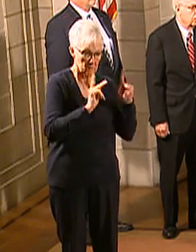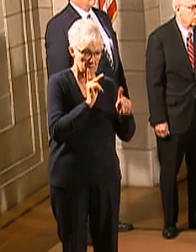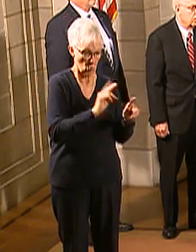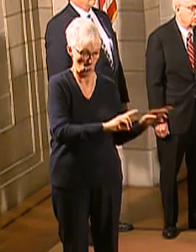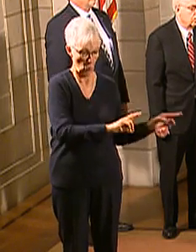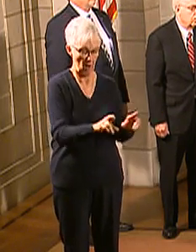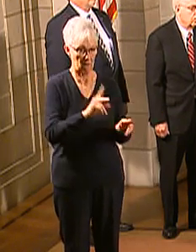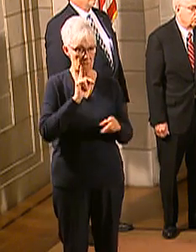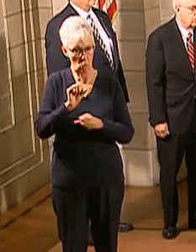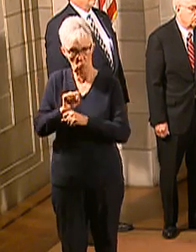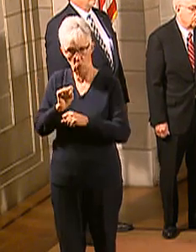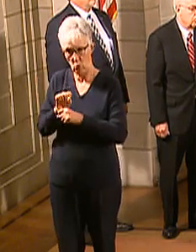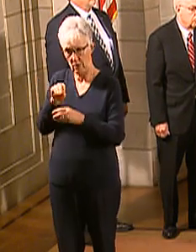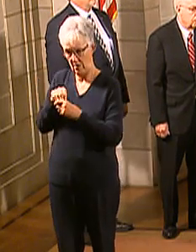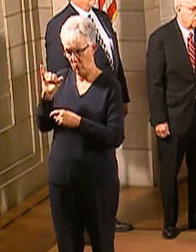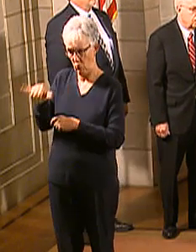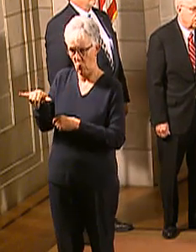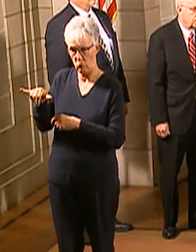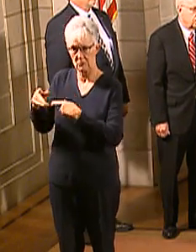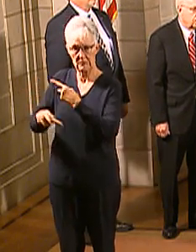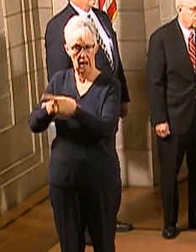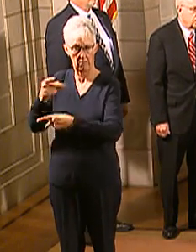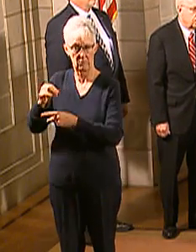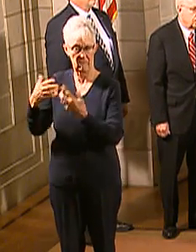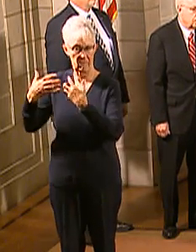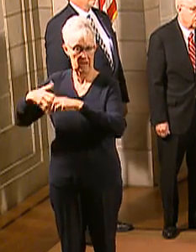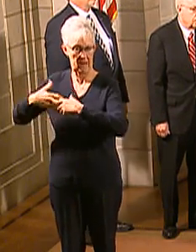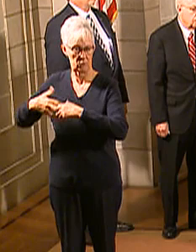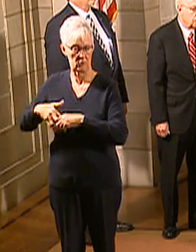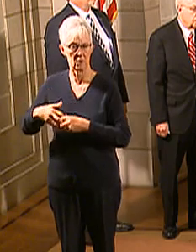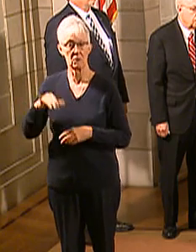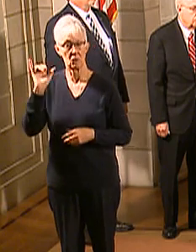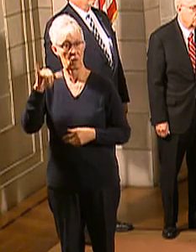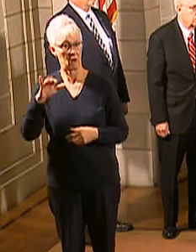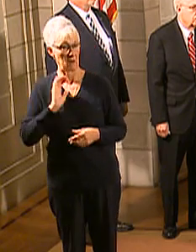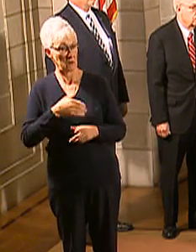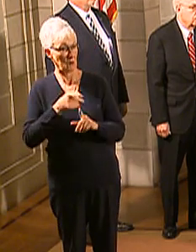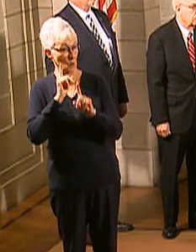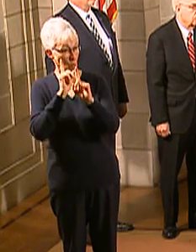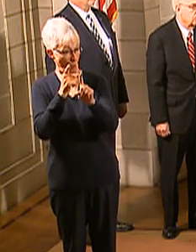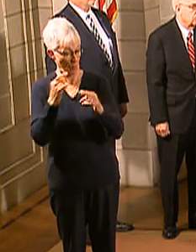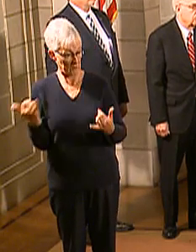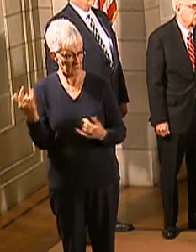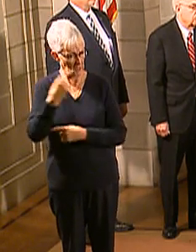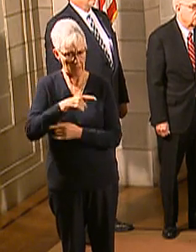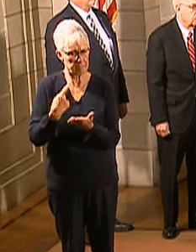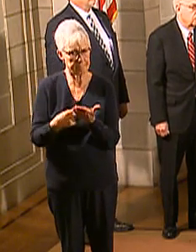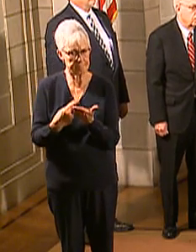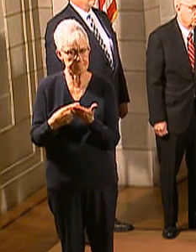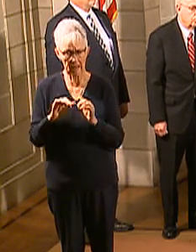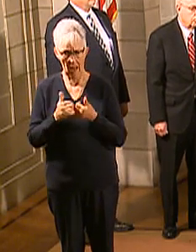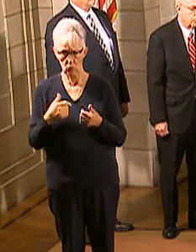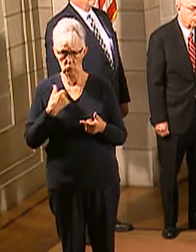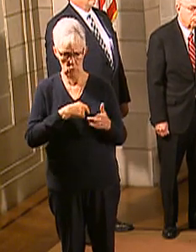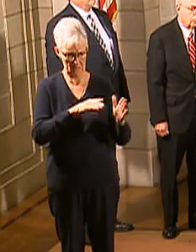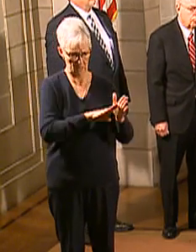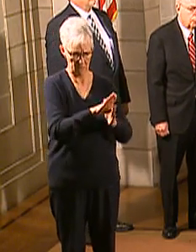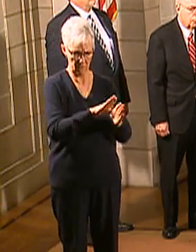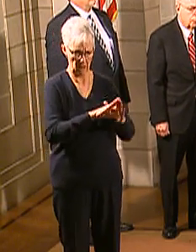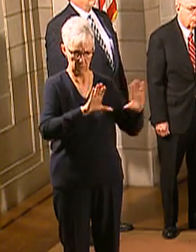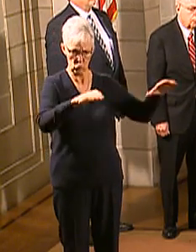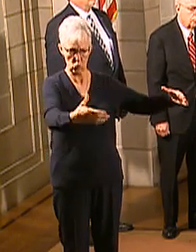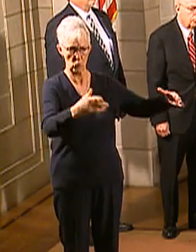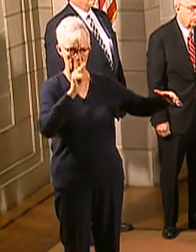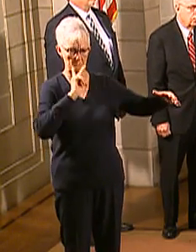so that's what we're going to be talking about today is how do we continue to develop that workforce? Now, we've been working on